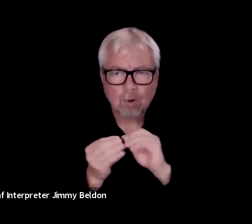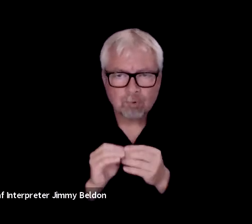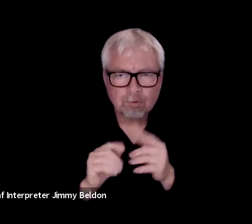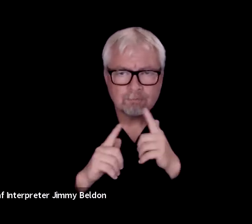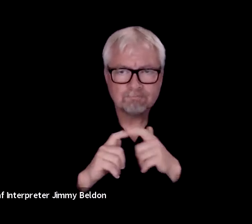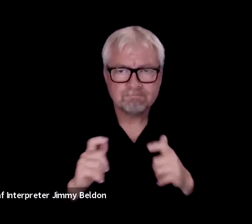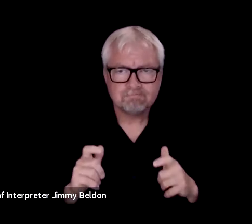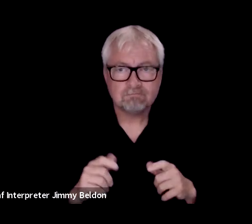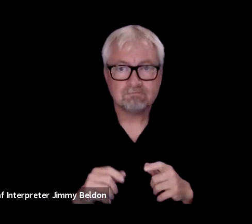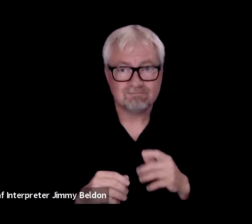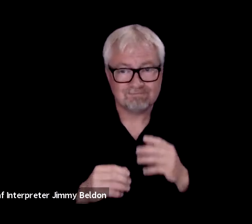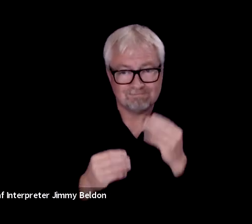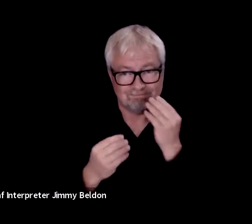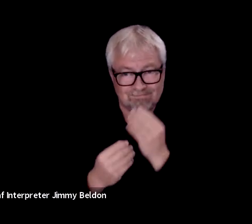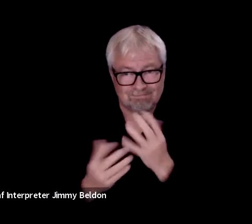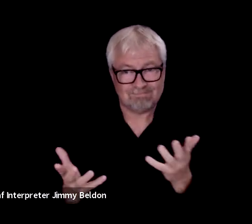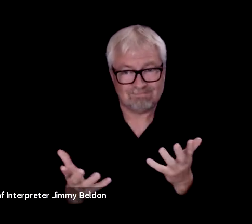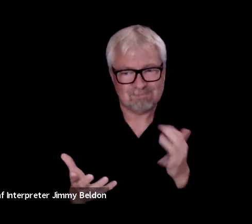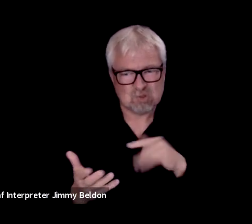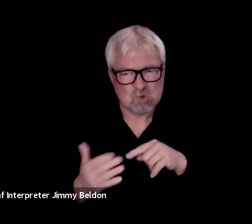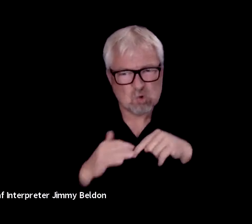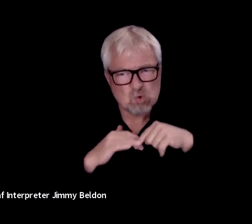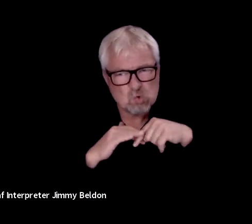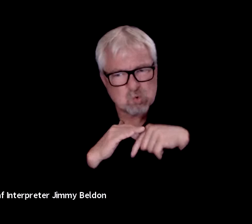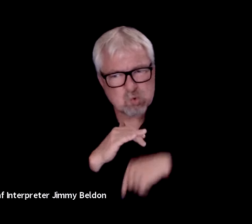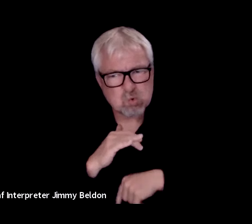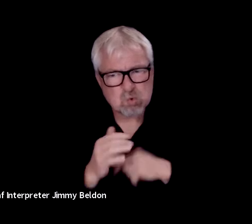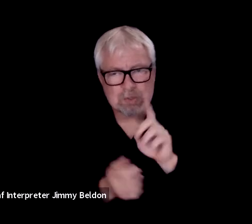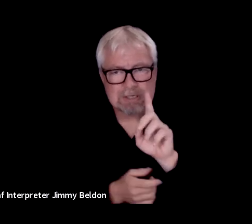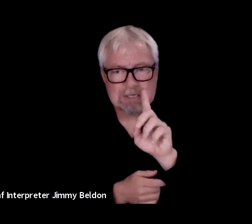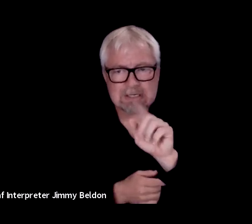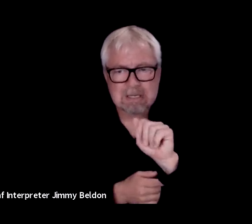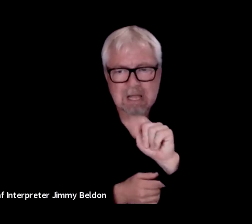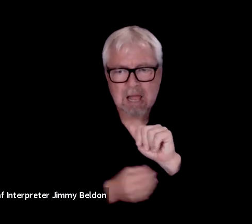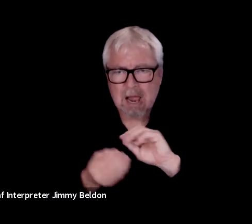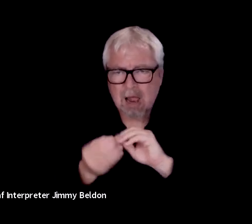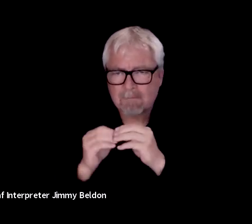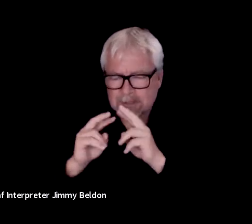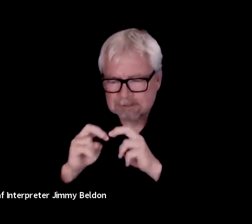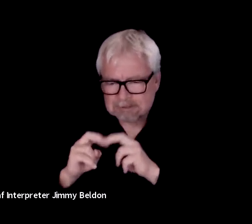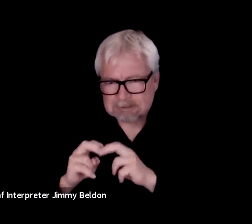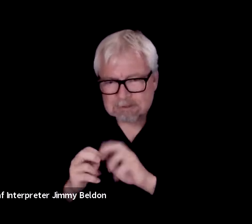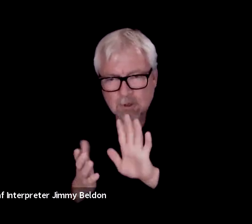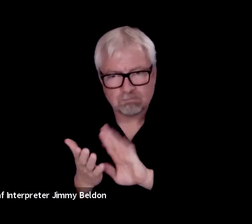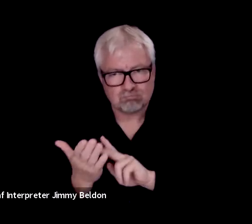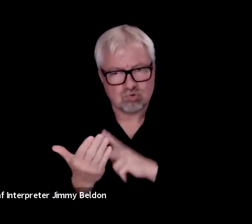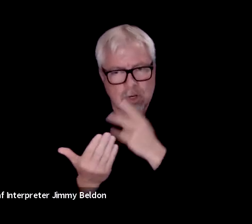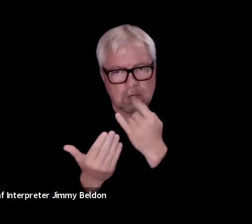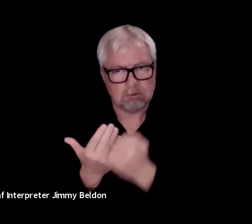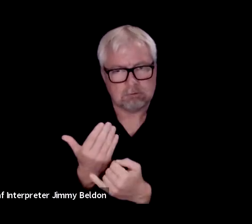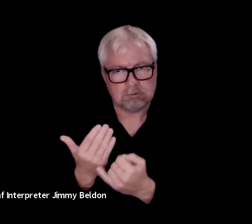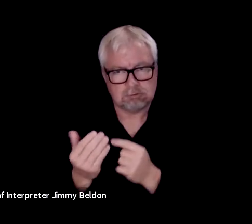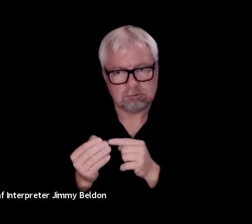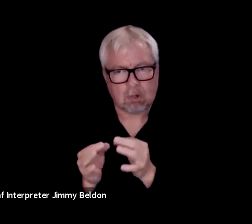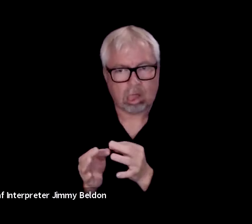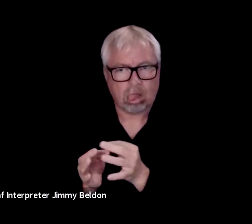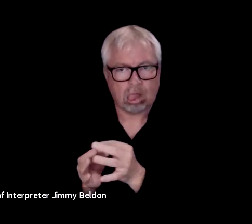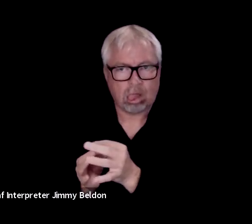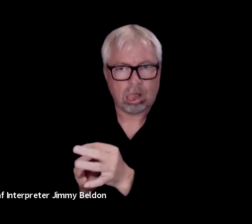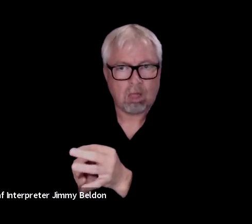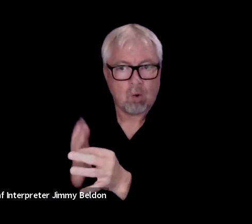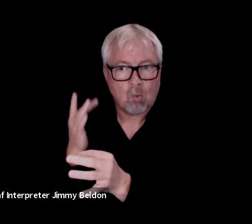of work, the duration and the size of the number of cases that we've been dealing with during this